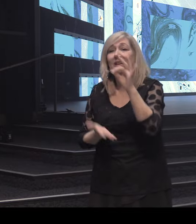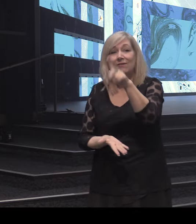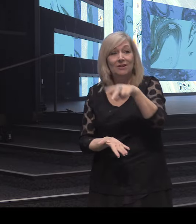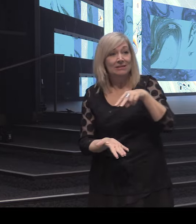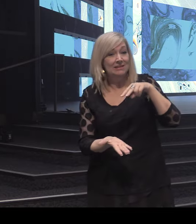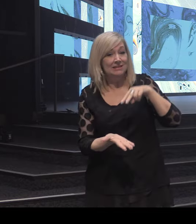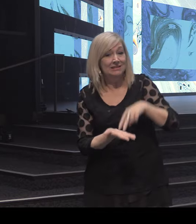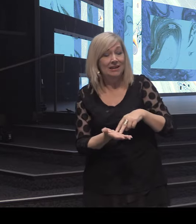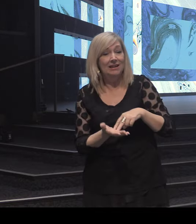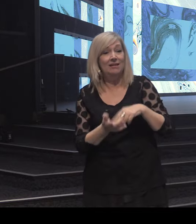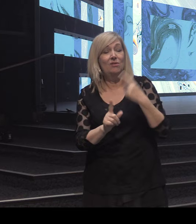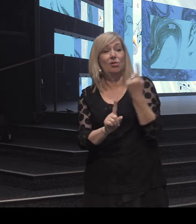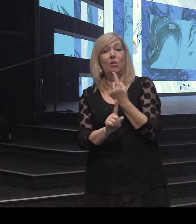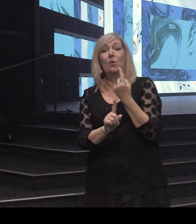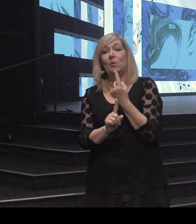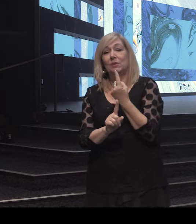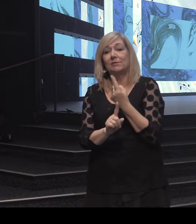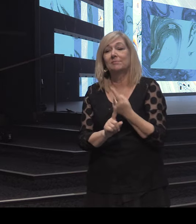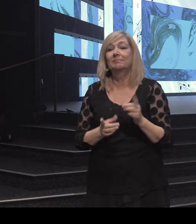alone.